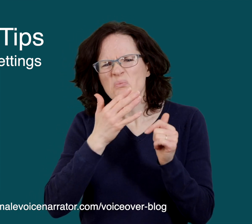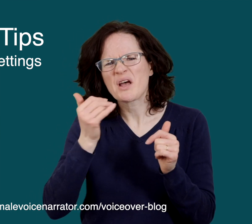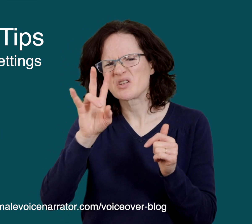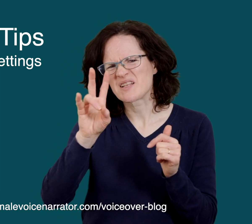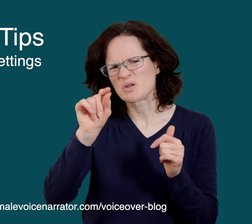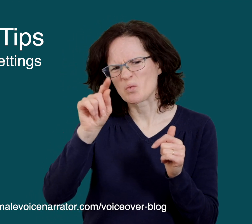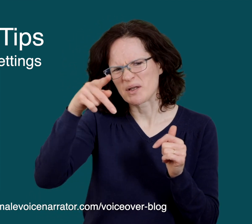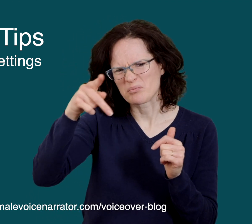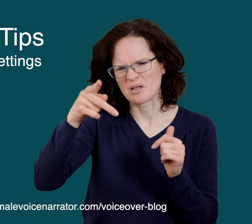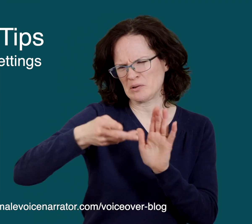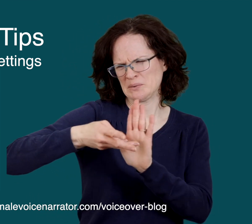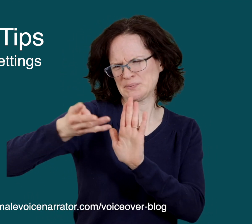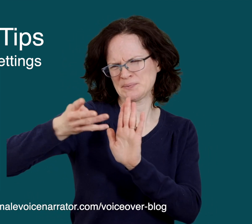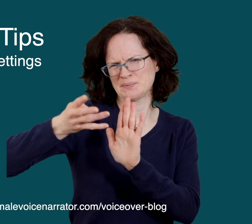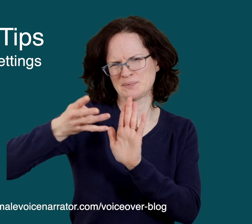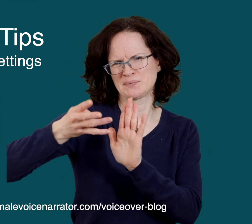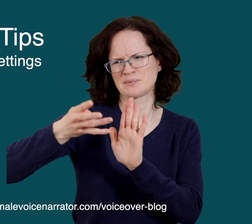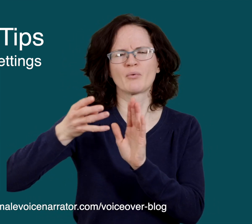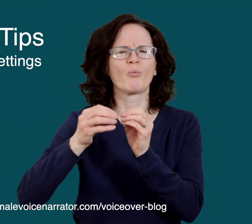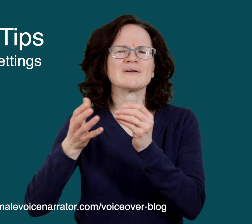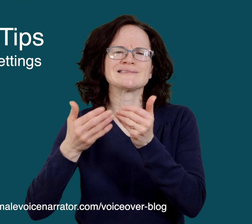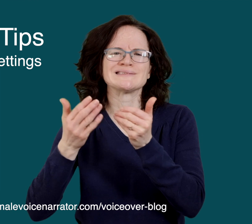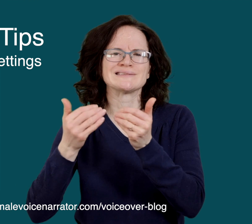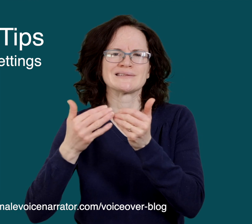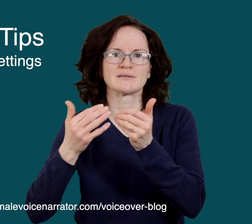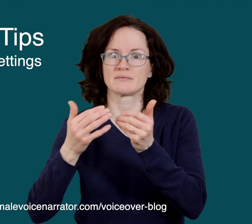720p when live streaming since 1080p uses a lot of bandwidth and memory.